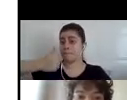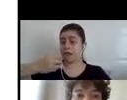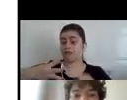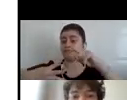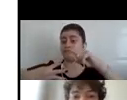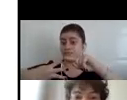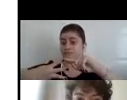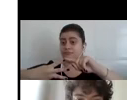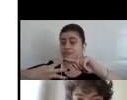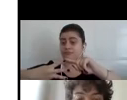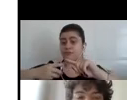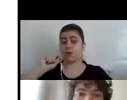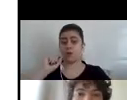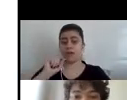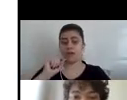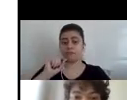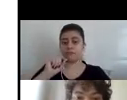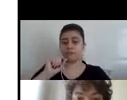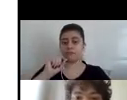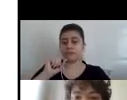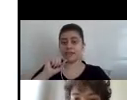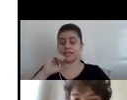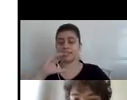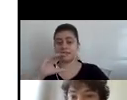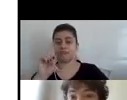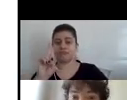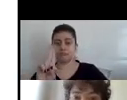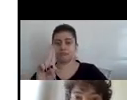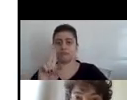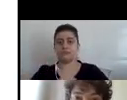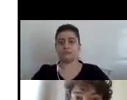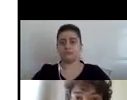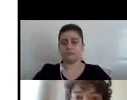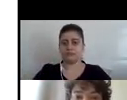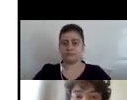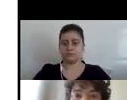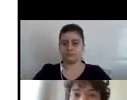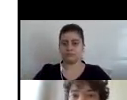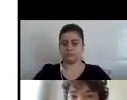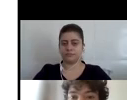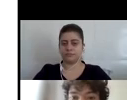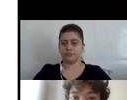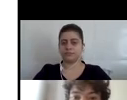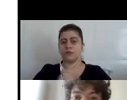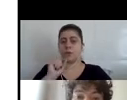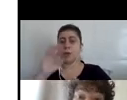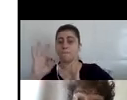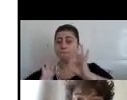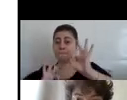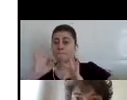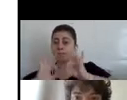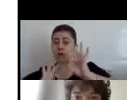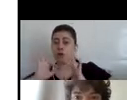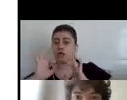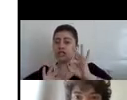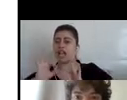a project that wants to provide sustainable and healthy food at an appropriate cost